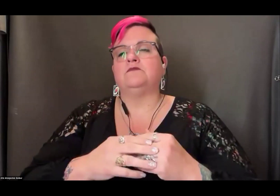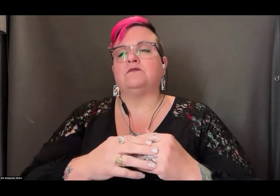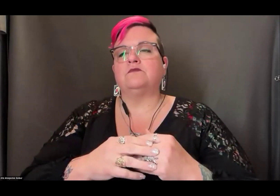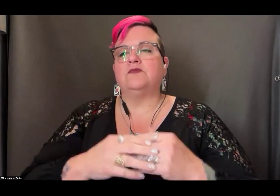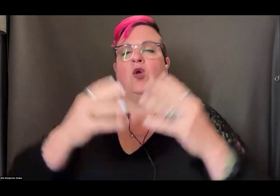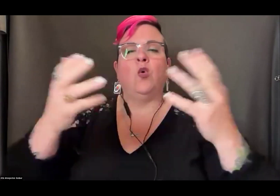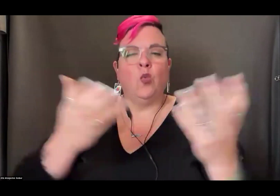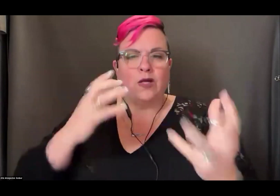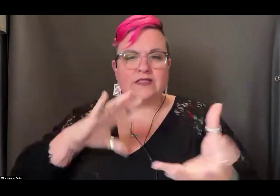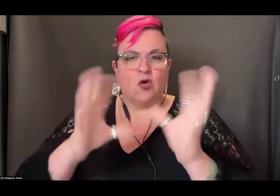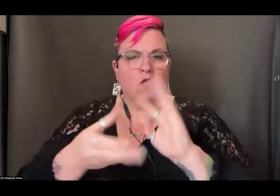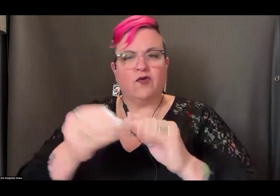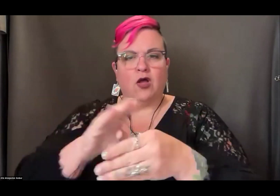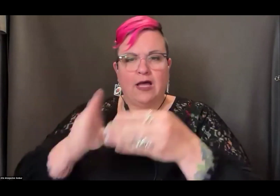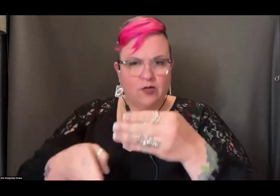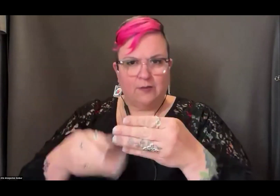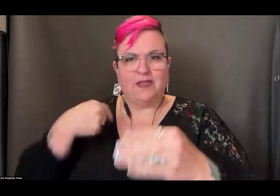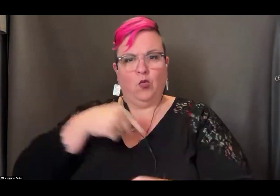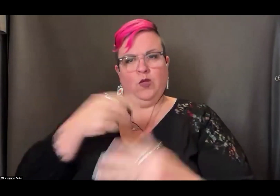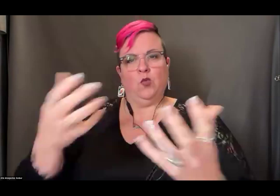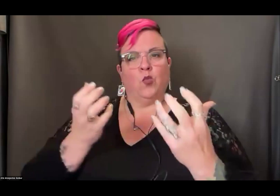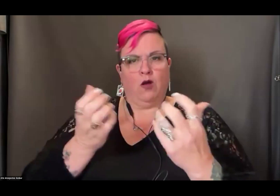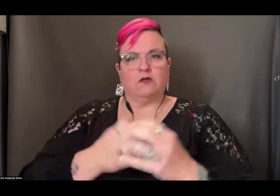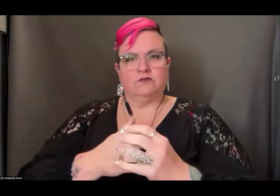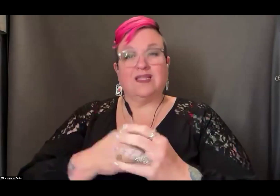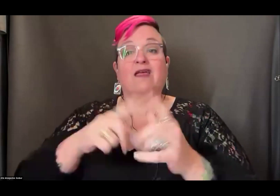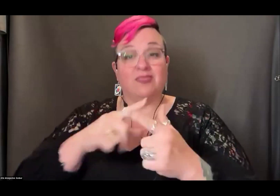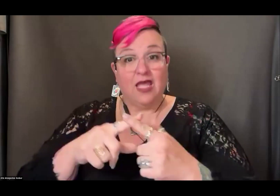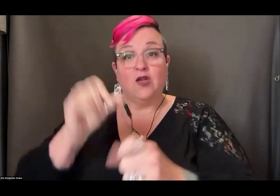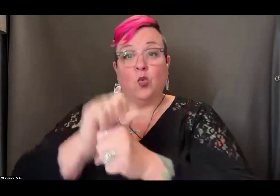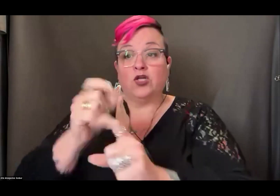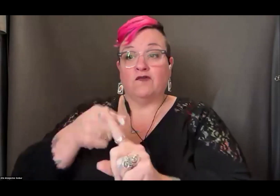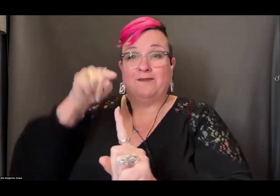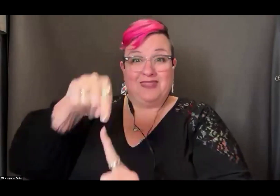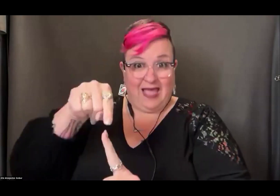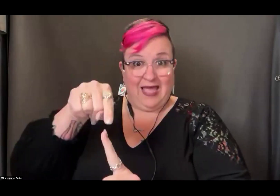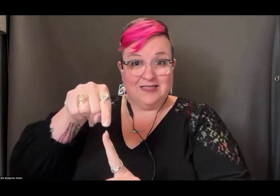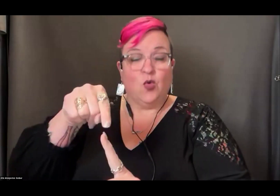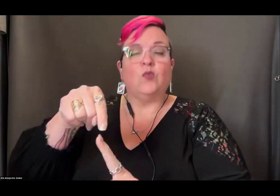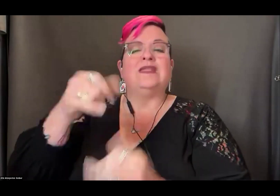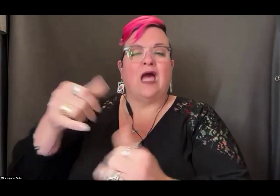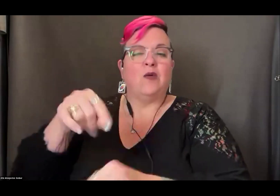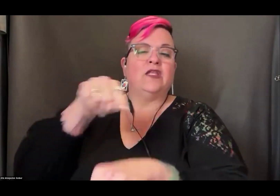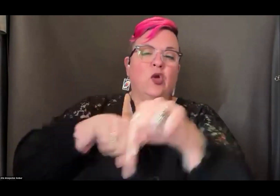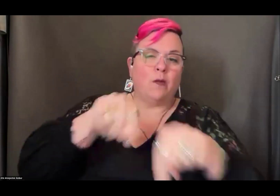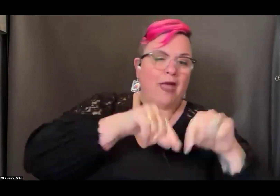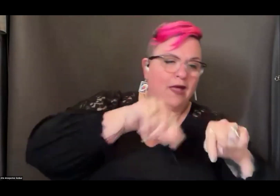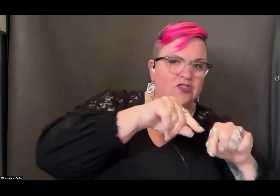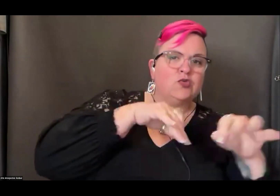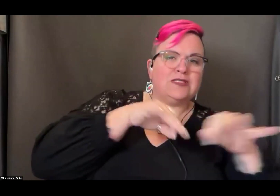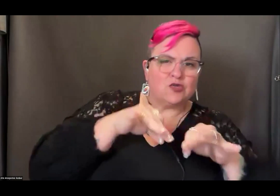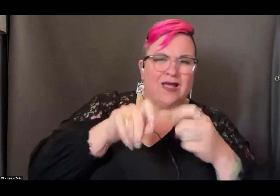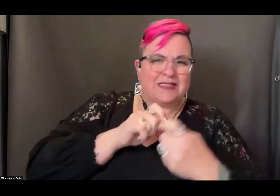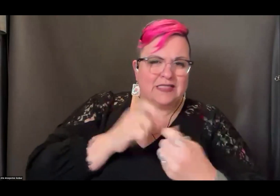is the overall outcome that we want? And then working from that, we can then describe better what we